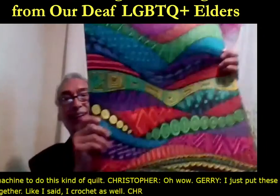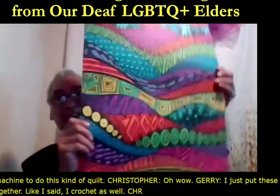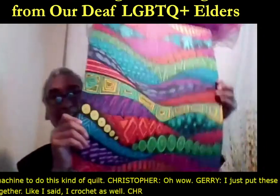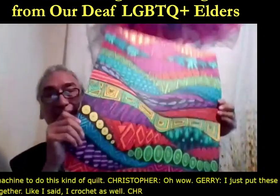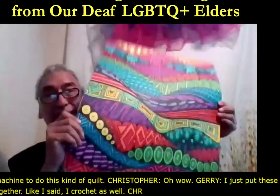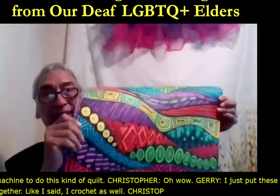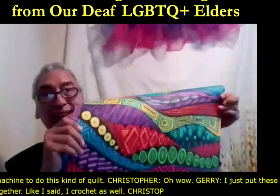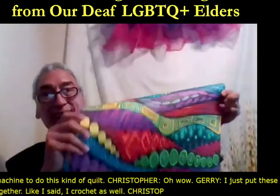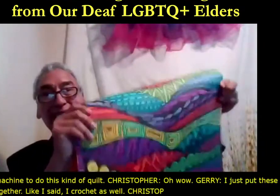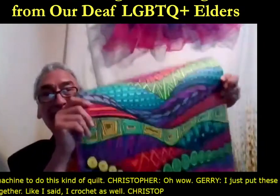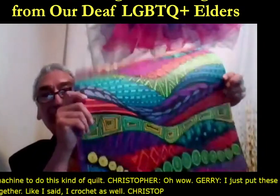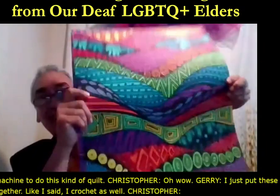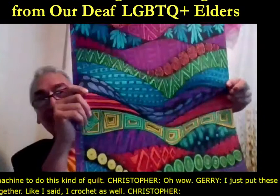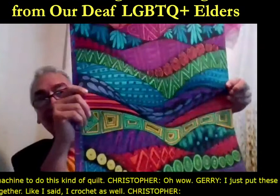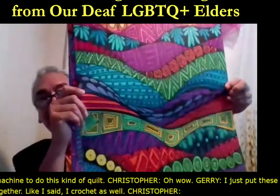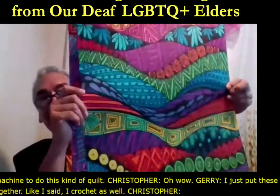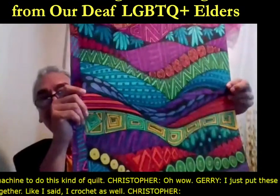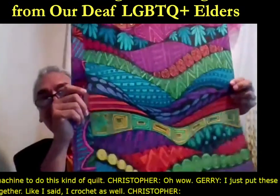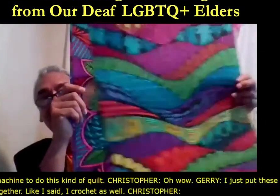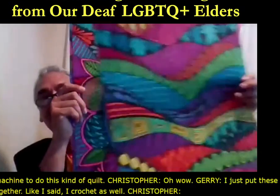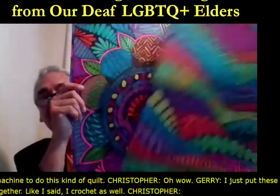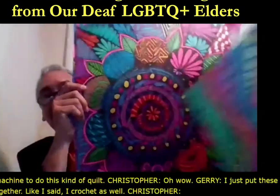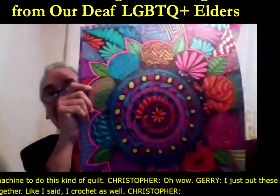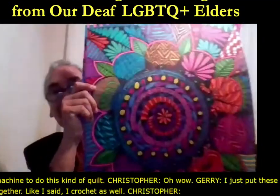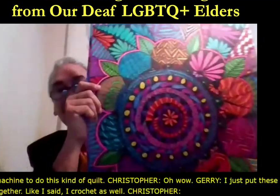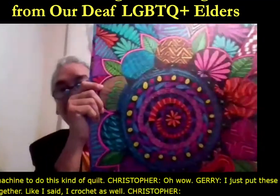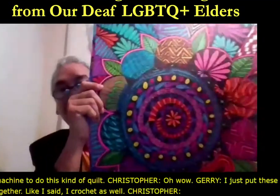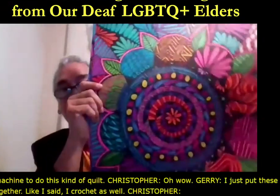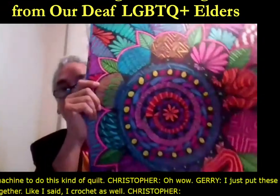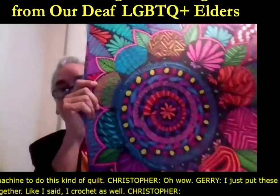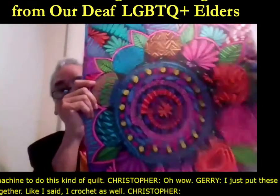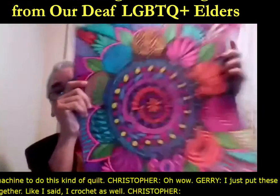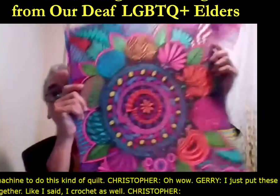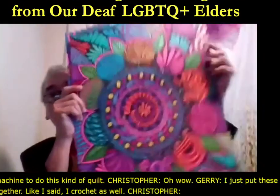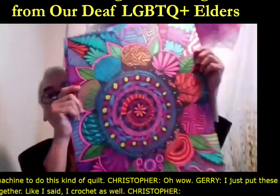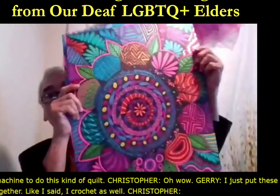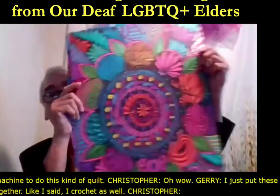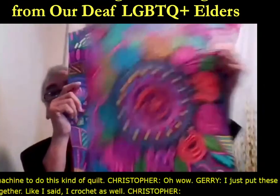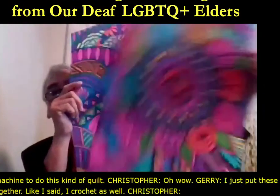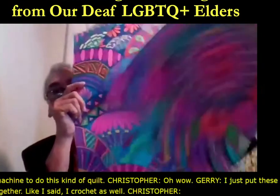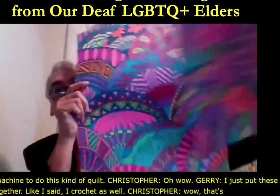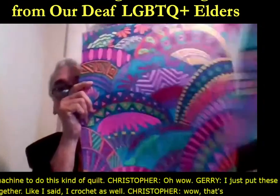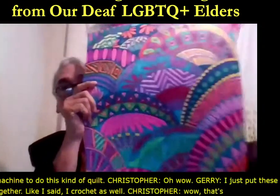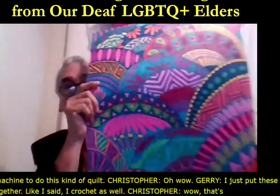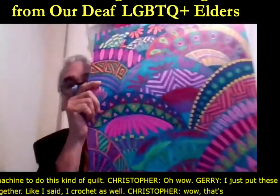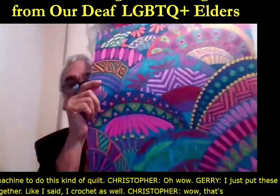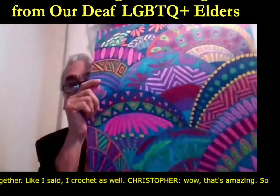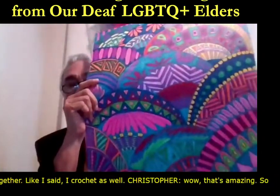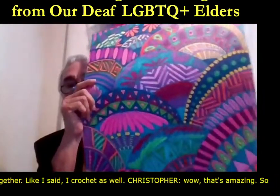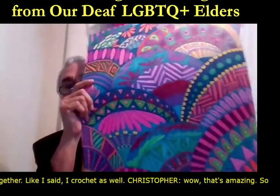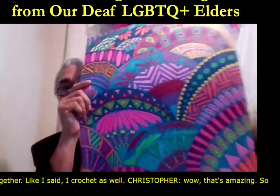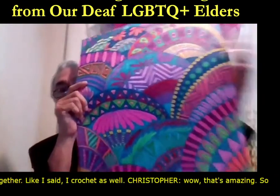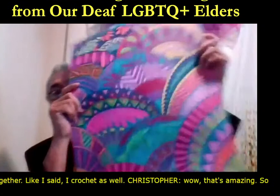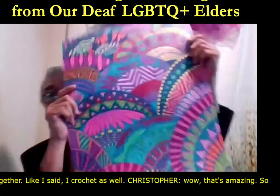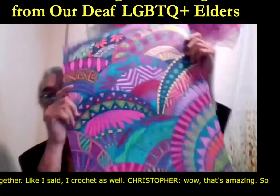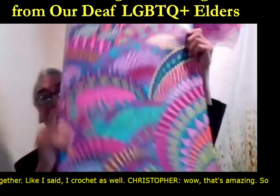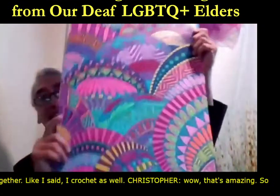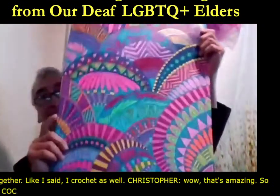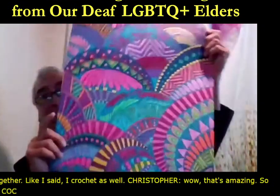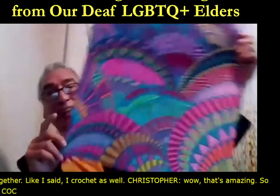oh my gosh wow that's beautiful beautiful oh my goodness